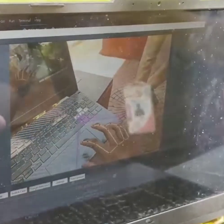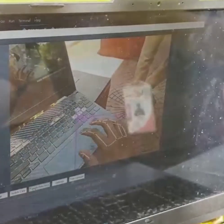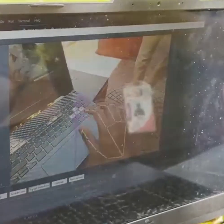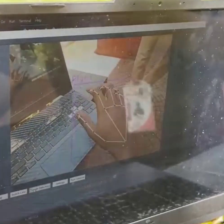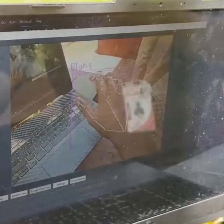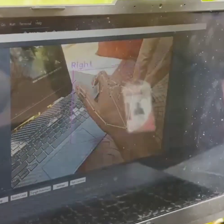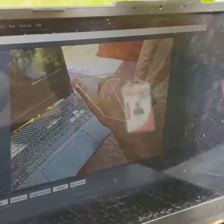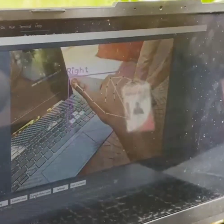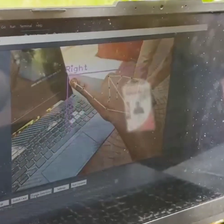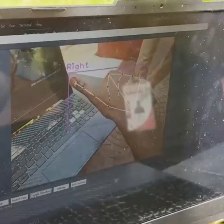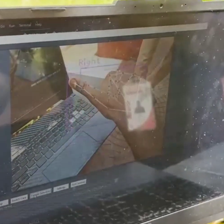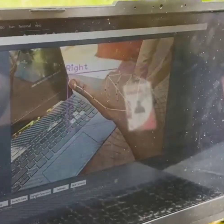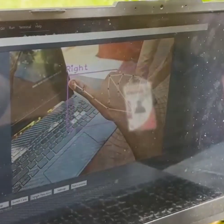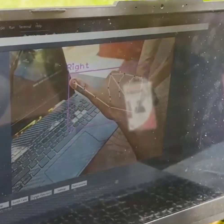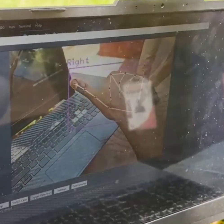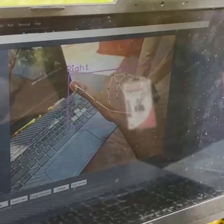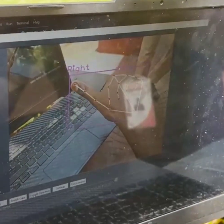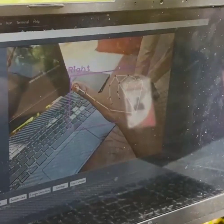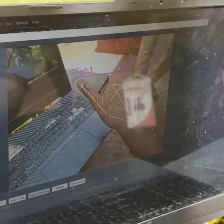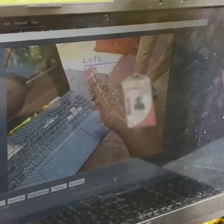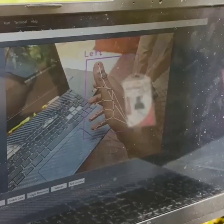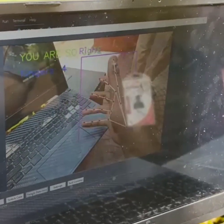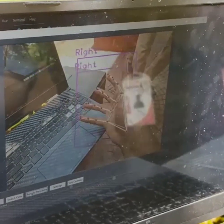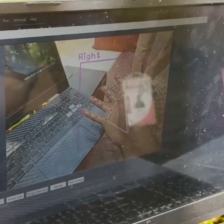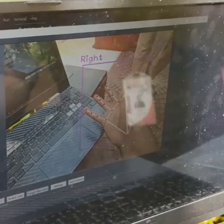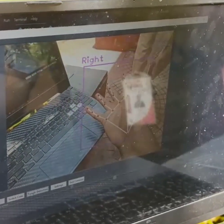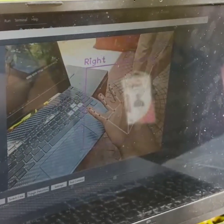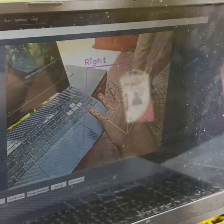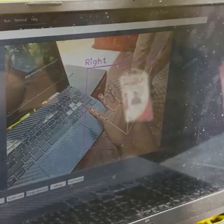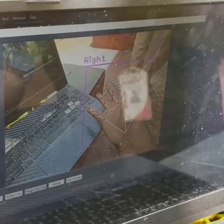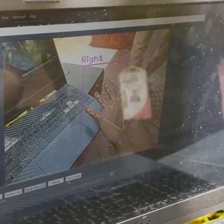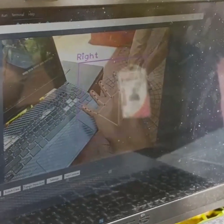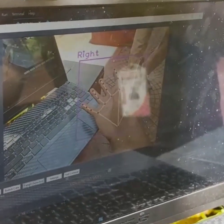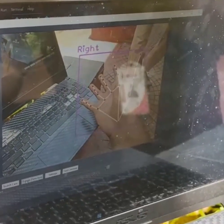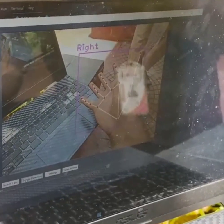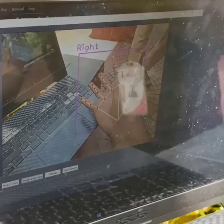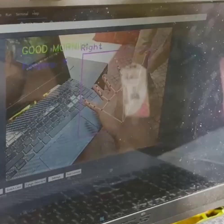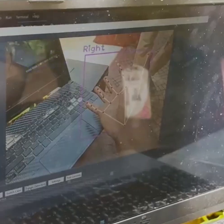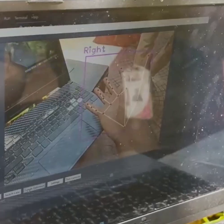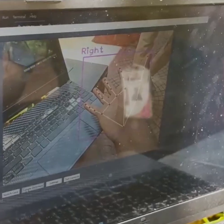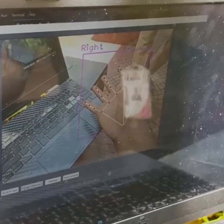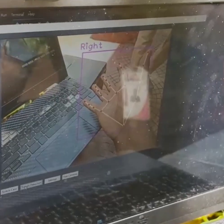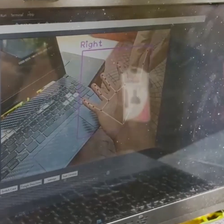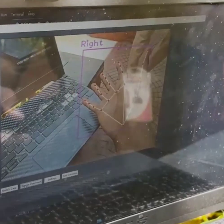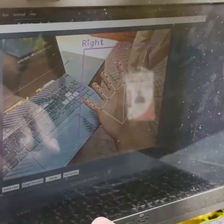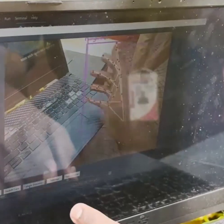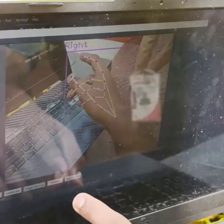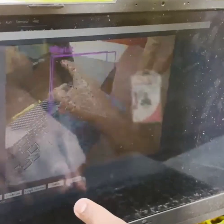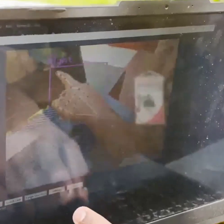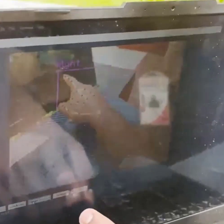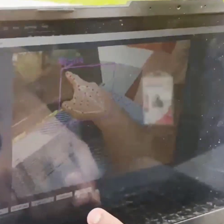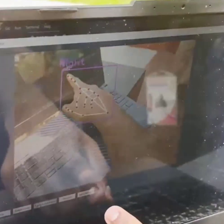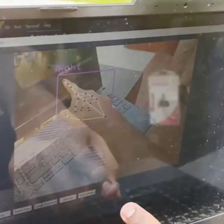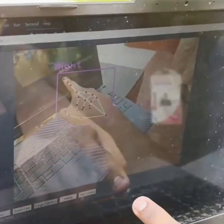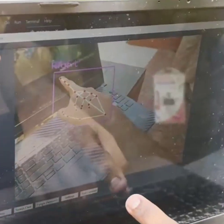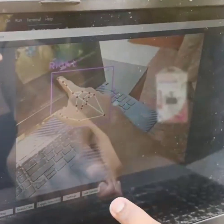cute. So now you can able to see which hand is detected. You are so cute. And it's telling me Good what morning. is it. Here the down messages are hungry.